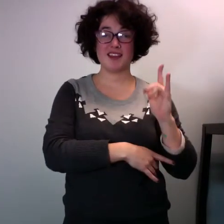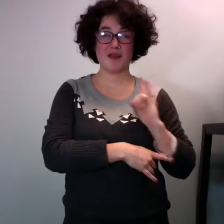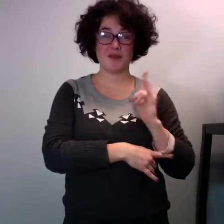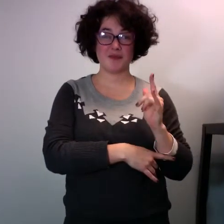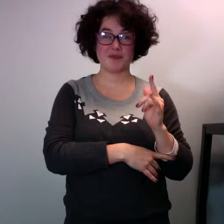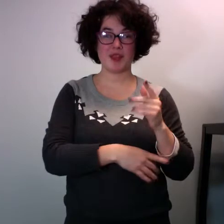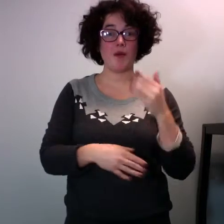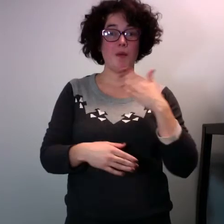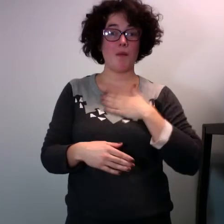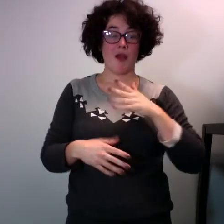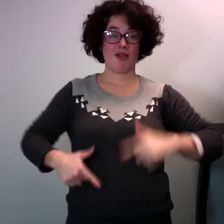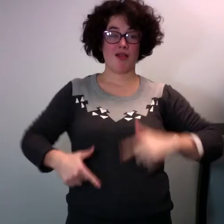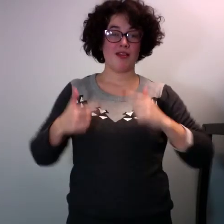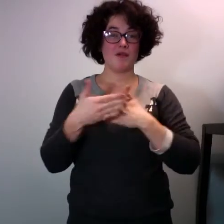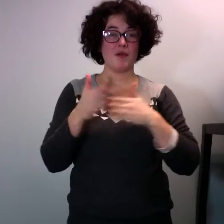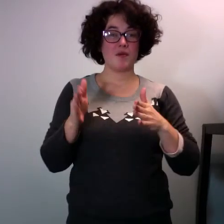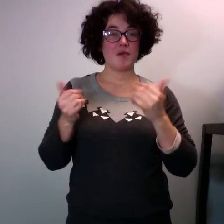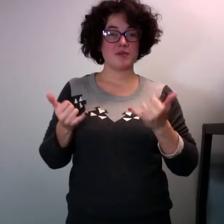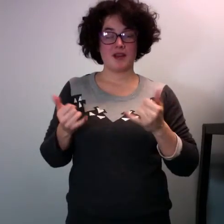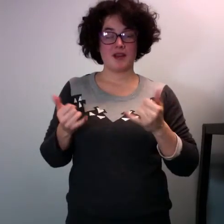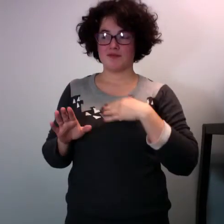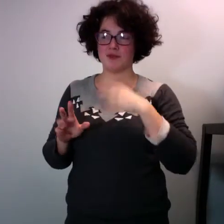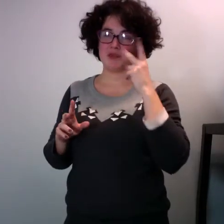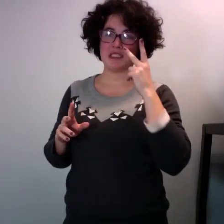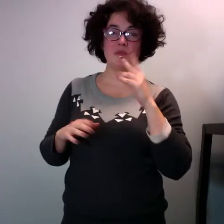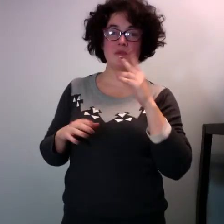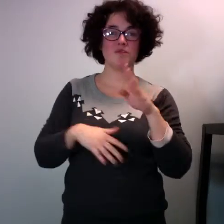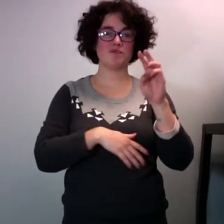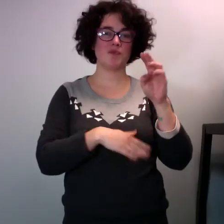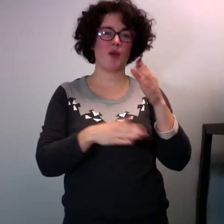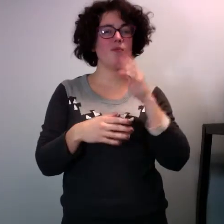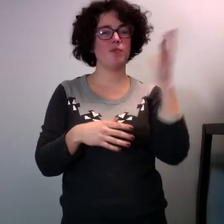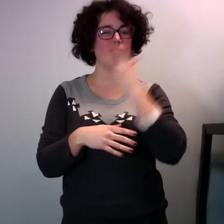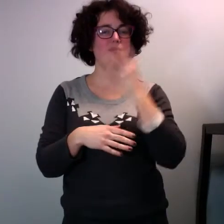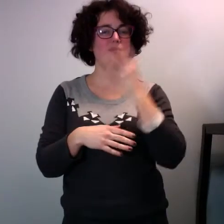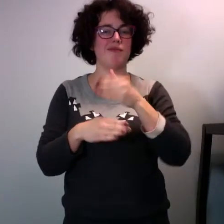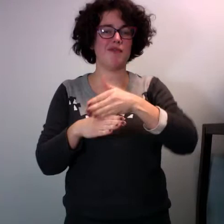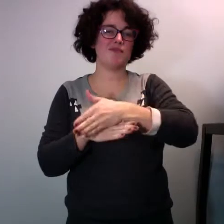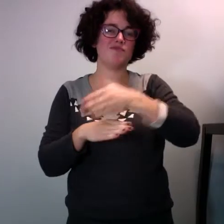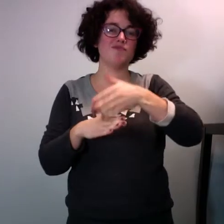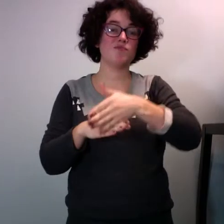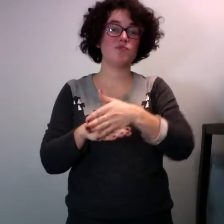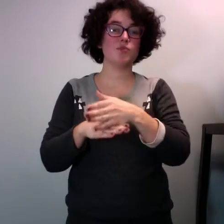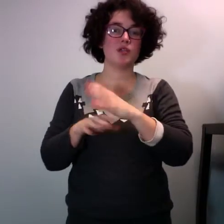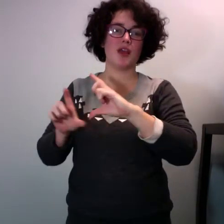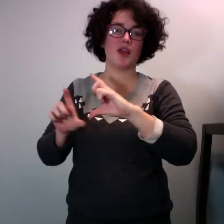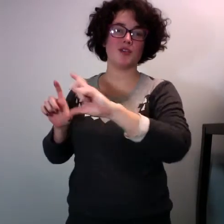would see a beautiful Victorian silver tea set, coffee pot, and